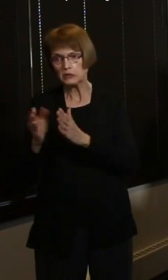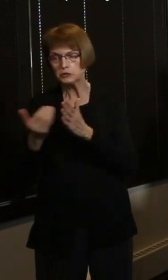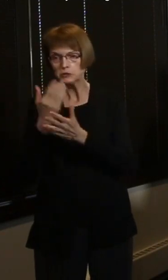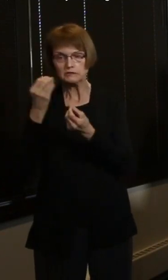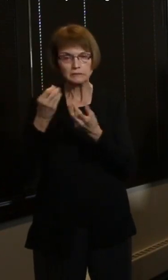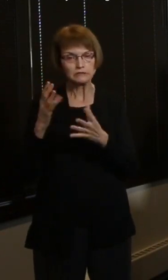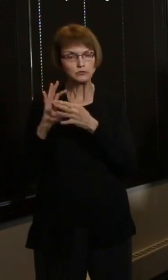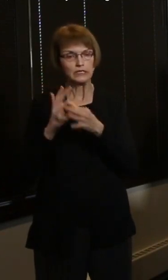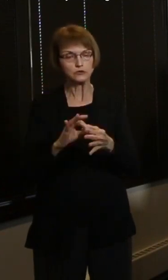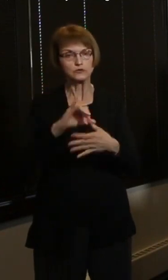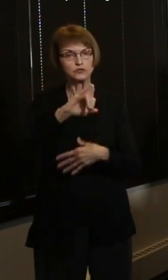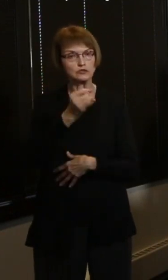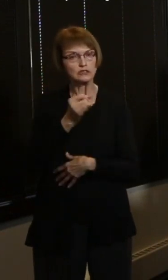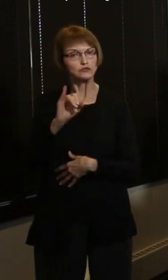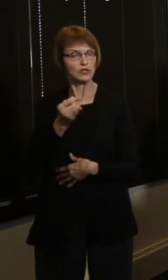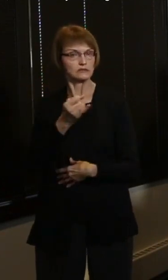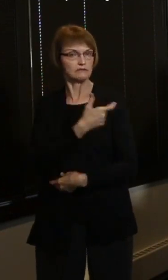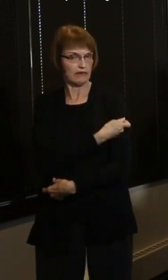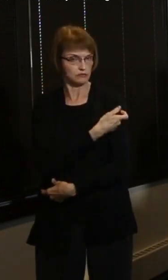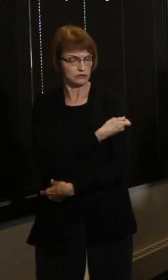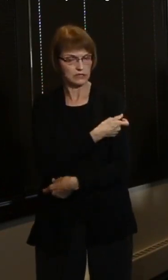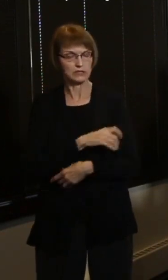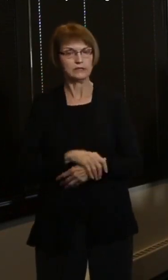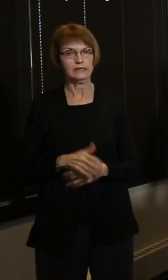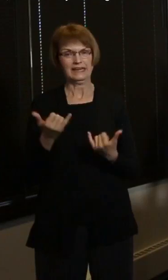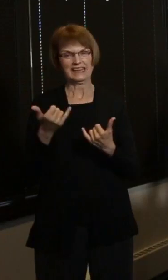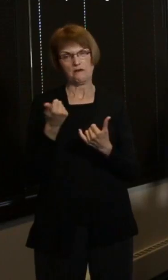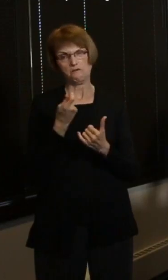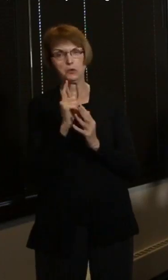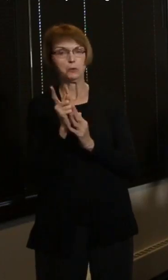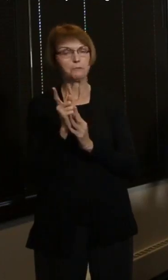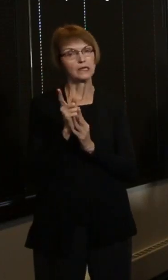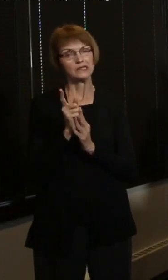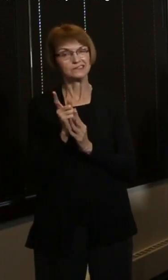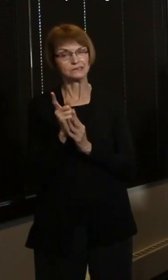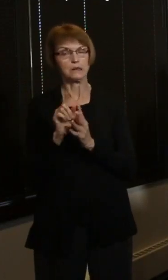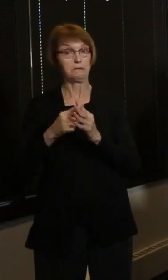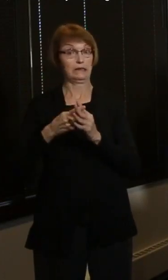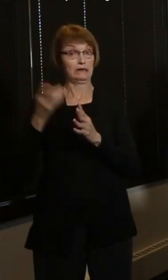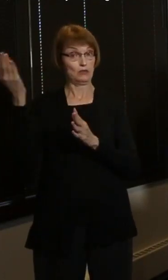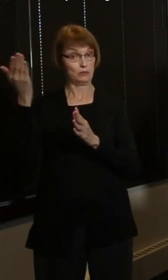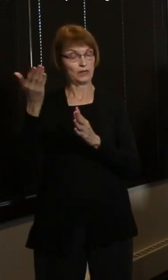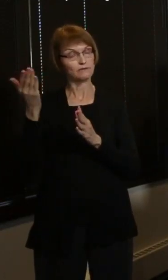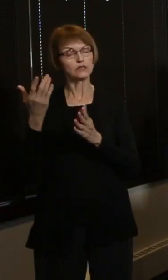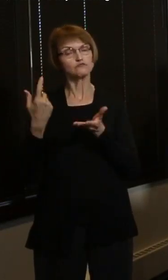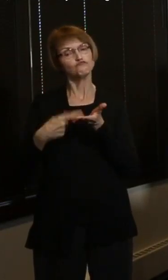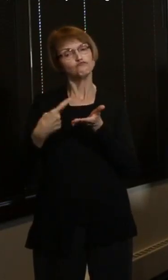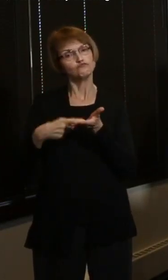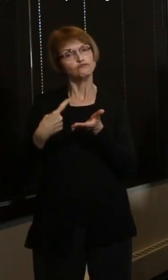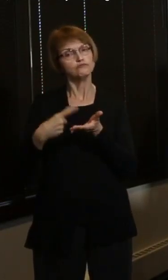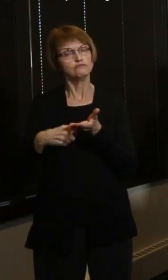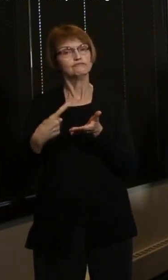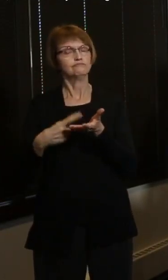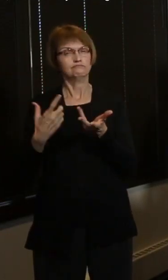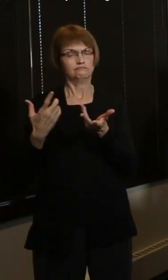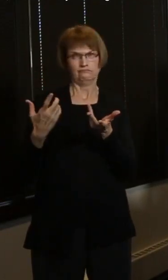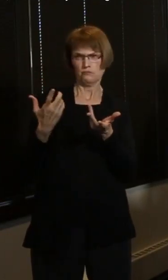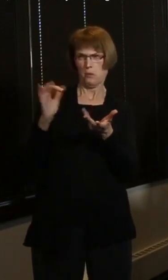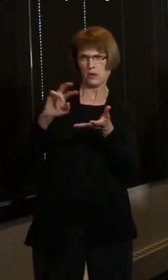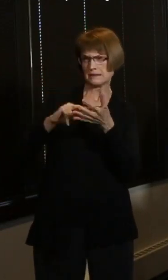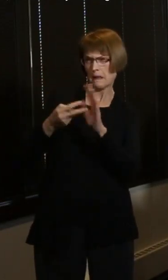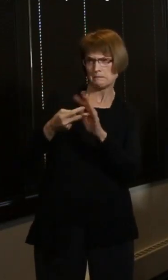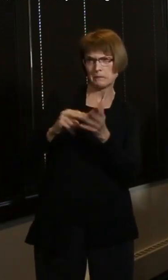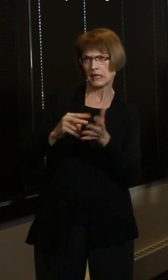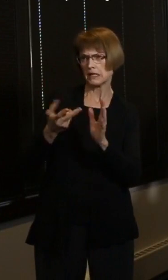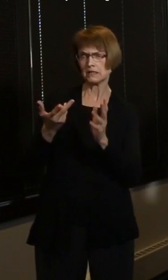Johnson COVID vaccine, and I'd like to spend at least a couple of minutes at the top of the briefing talking about what the news means and how